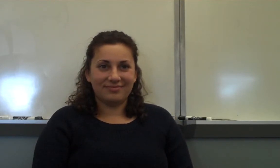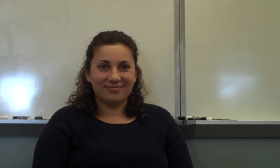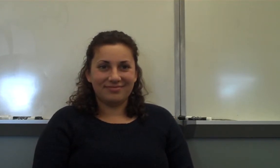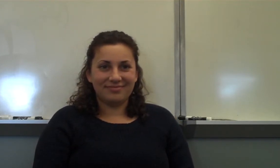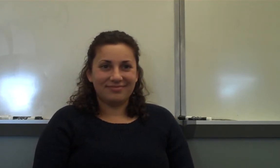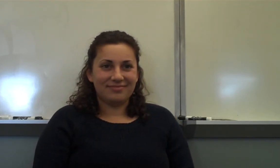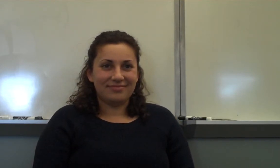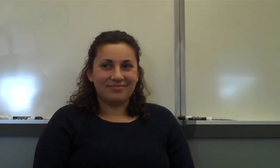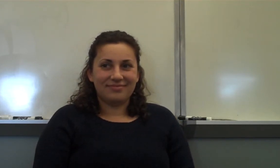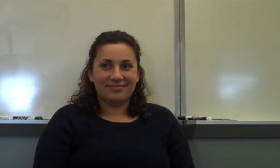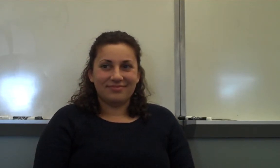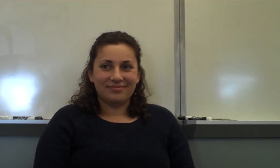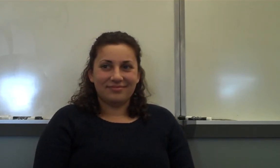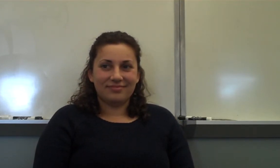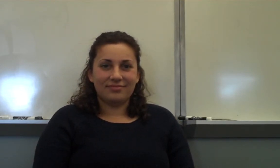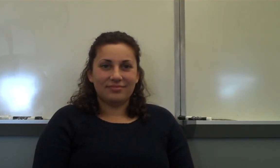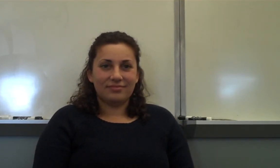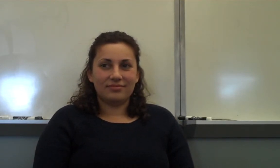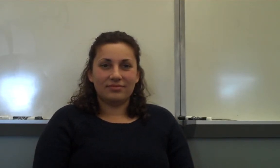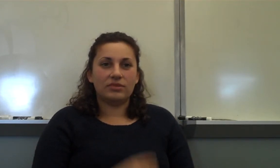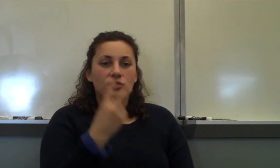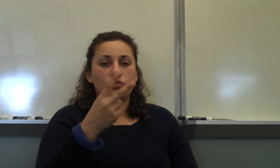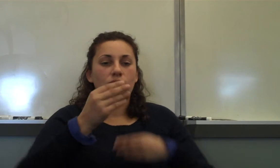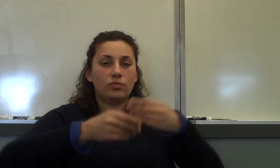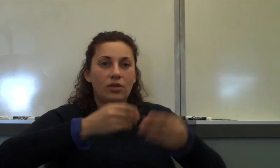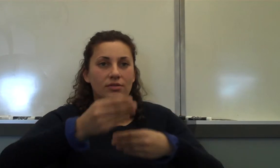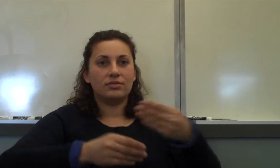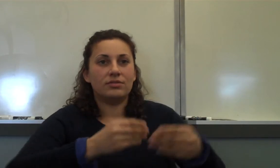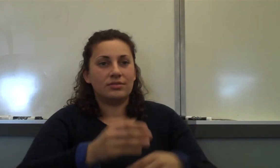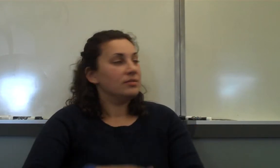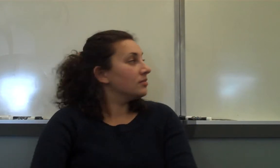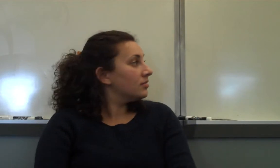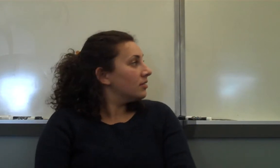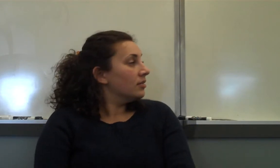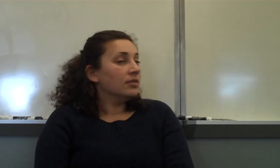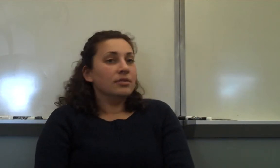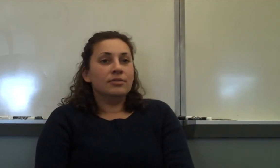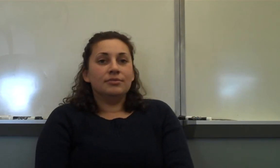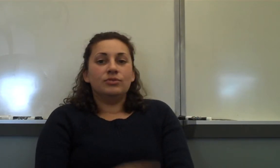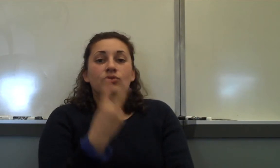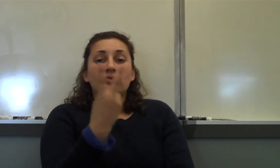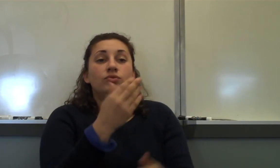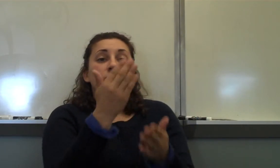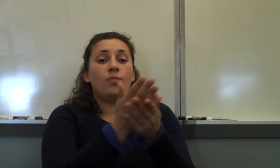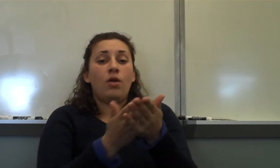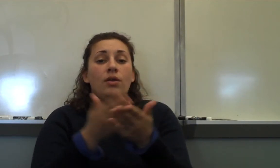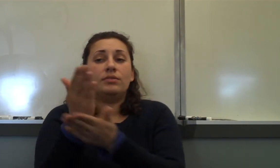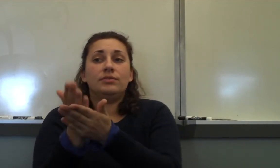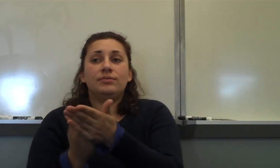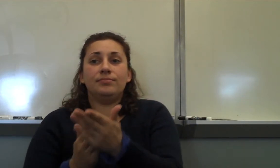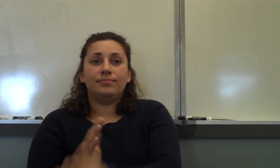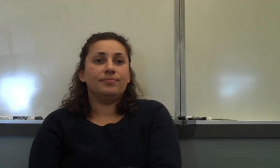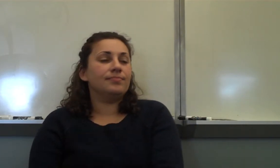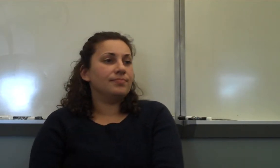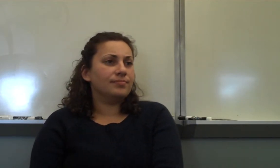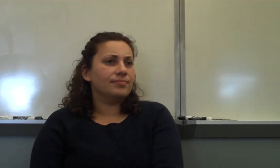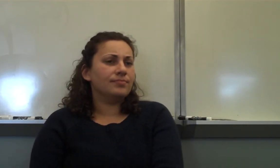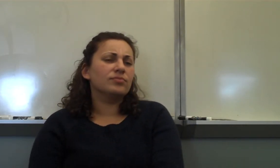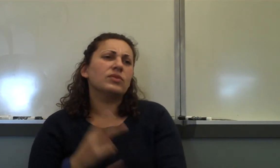It's a 2-step problem. You can't do it in 1 step. You simply say, okay, I'll figure out how much the total cost of the tennis